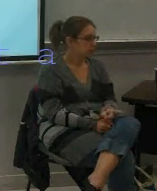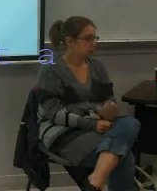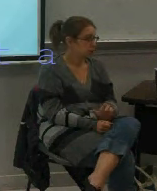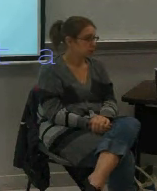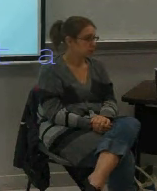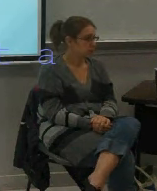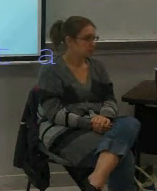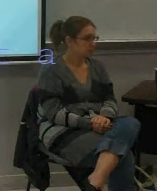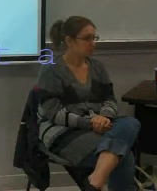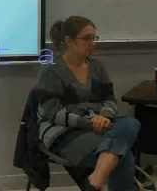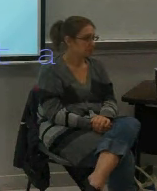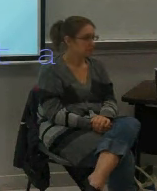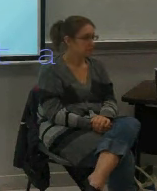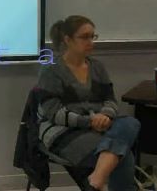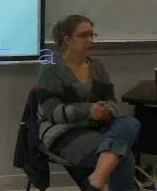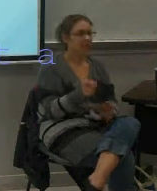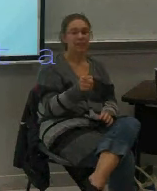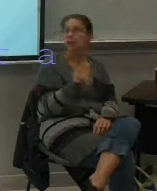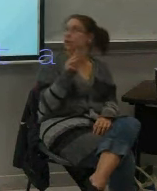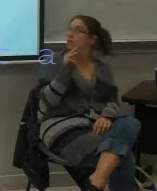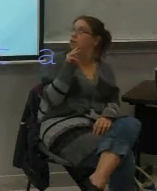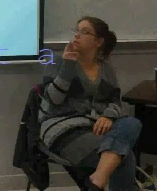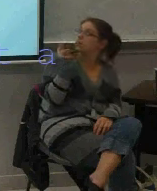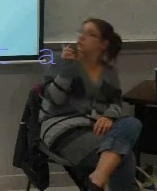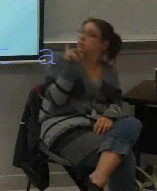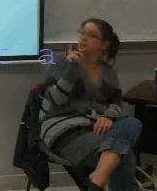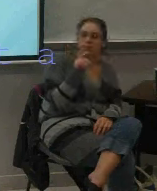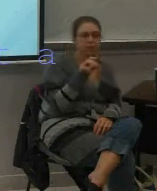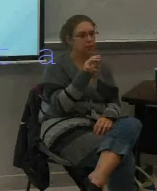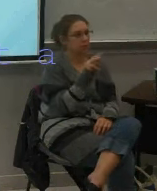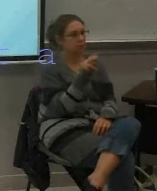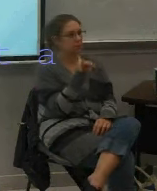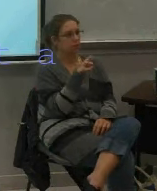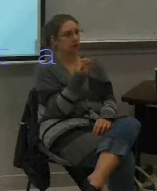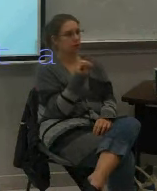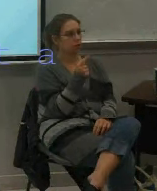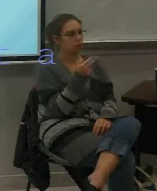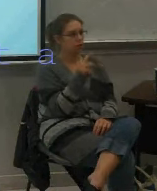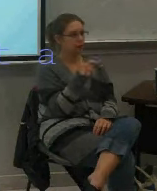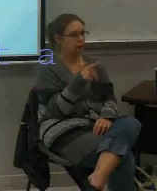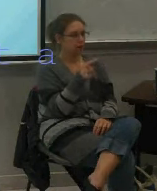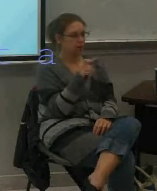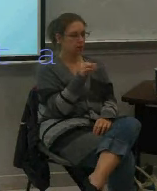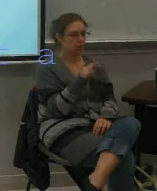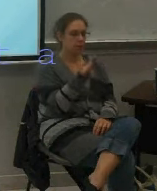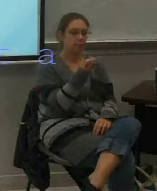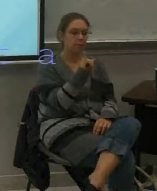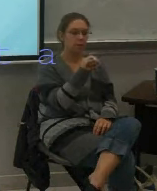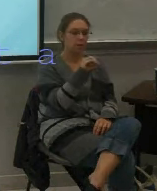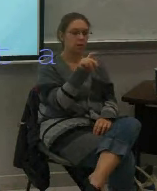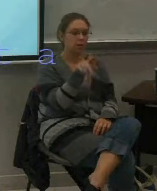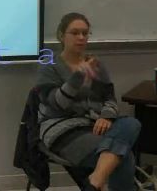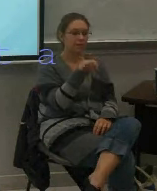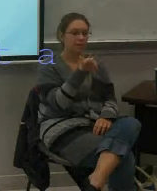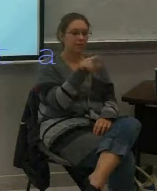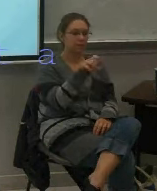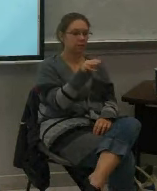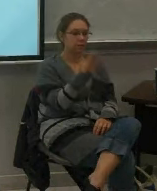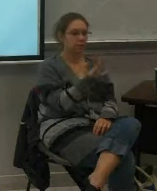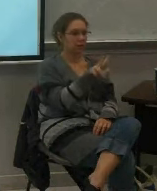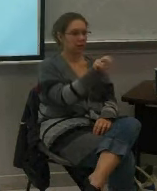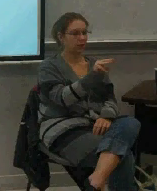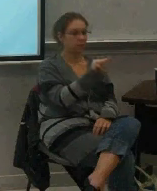This is a scanning electron micrograph of a biofilm, and this thing's probably about 30